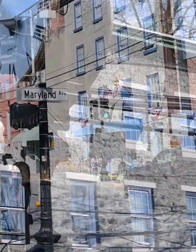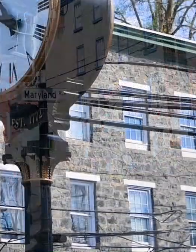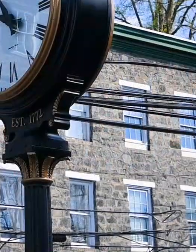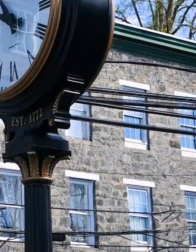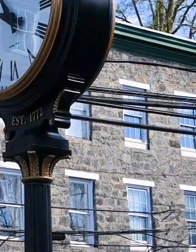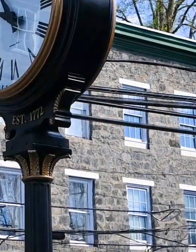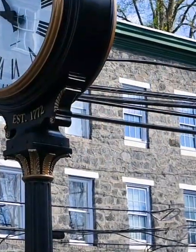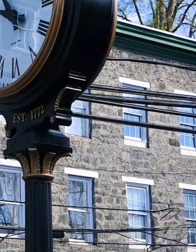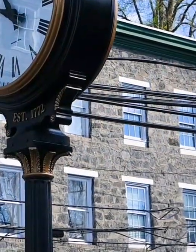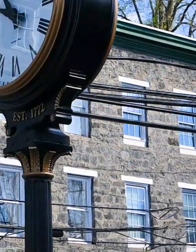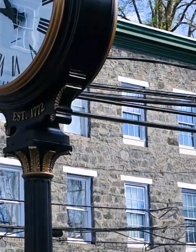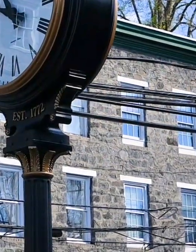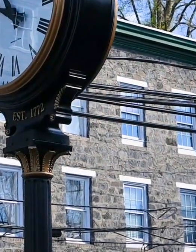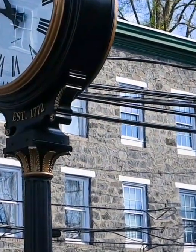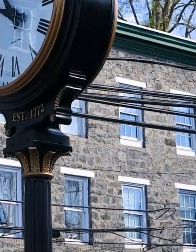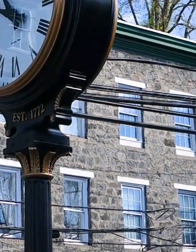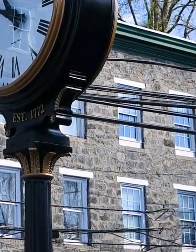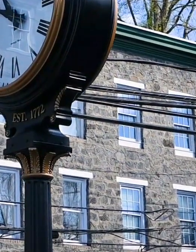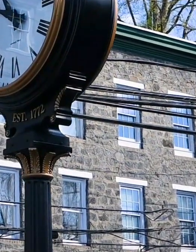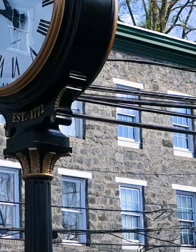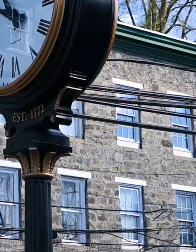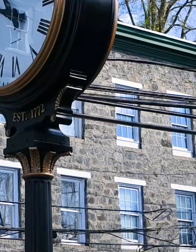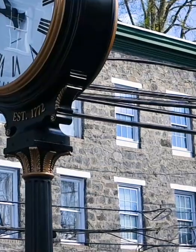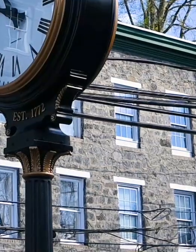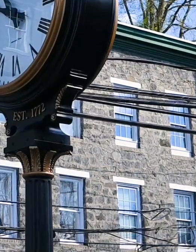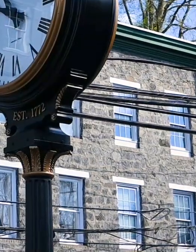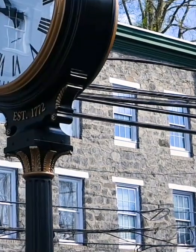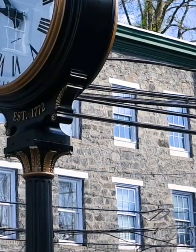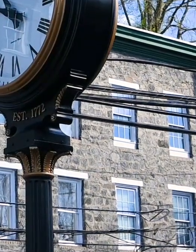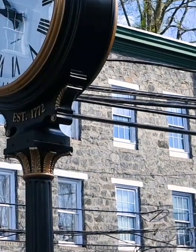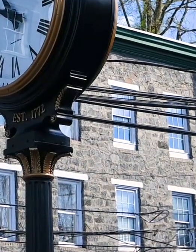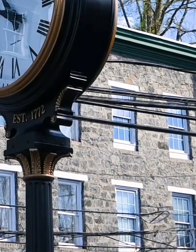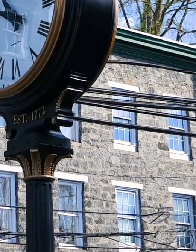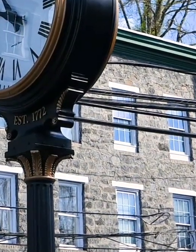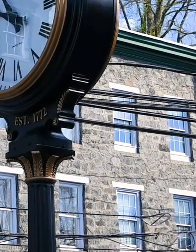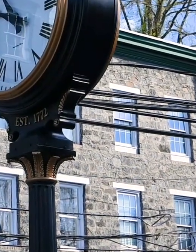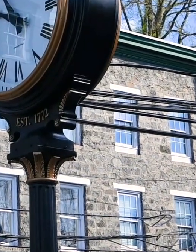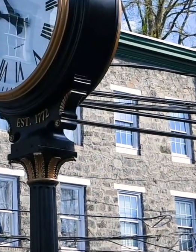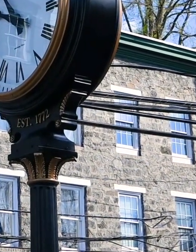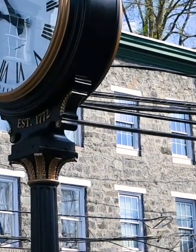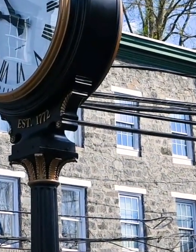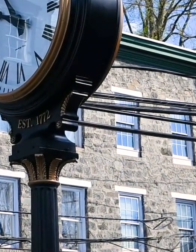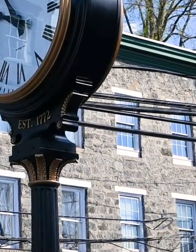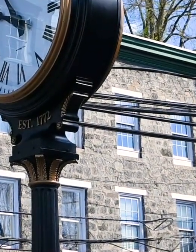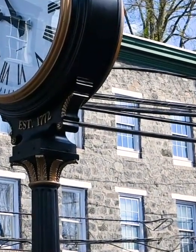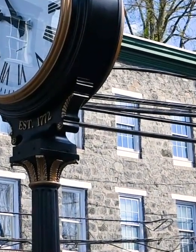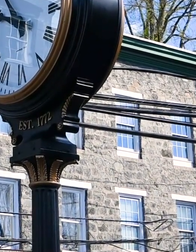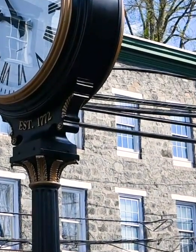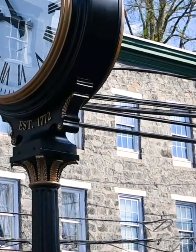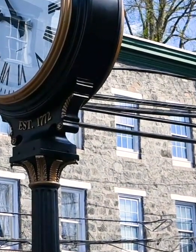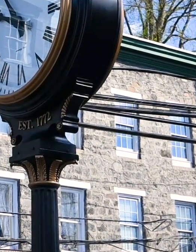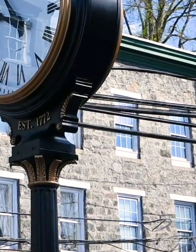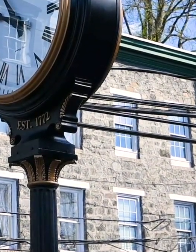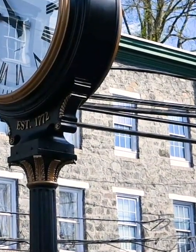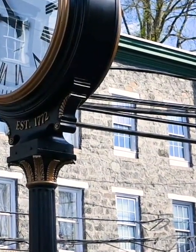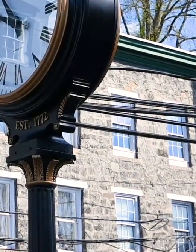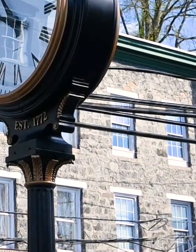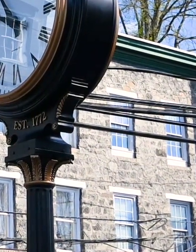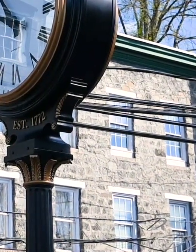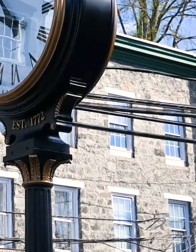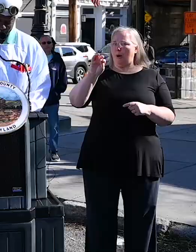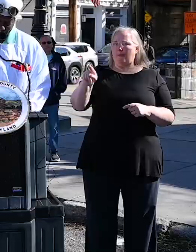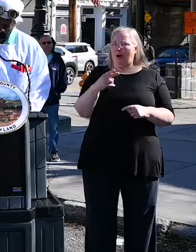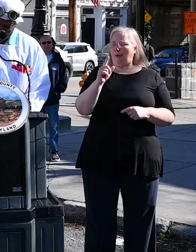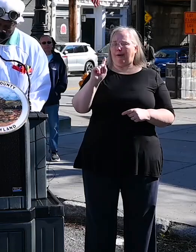we bring back stronger than before. This restoration didn't happen at 88 miles per